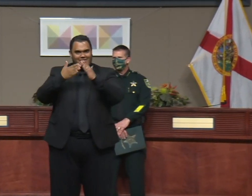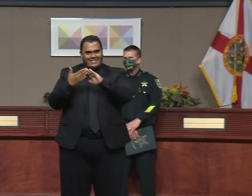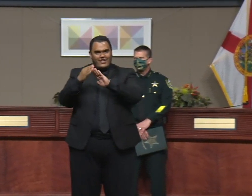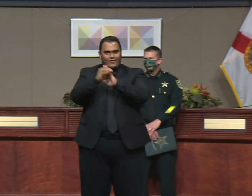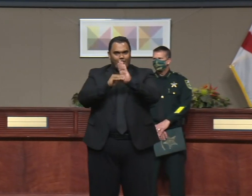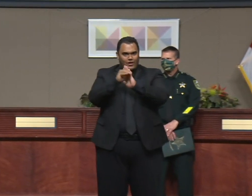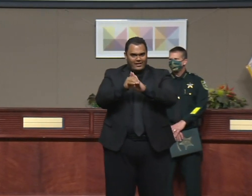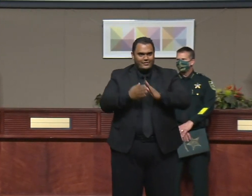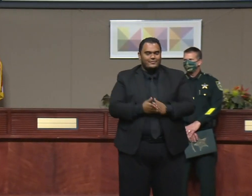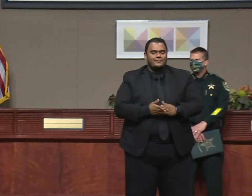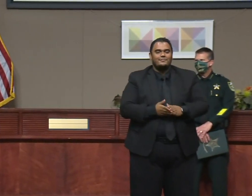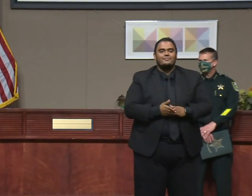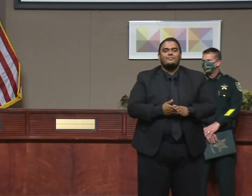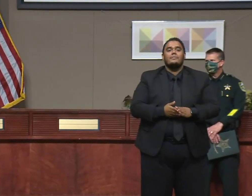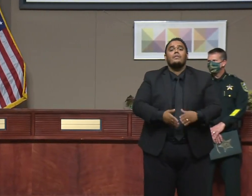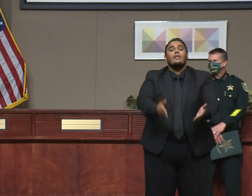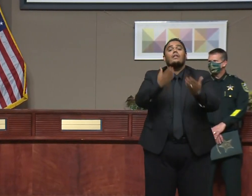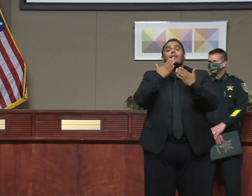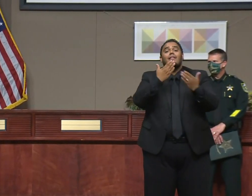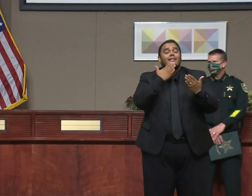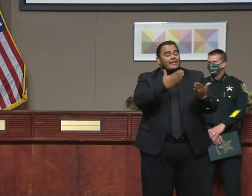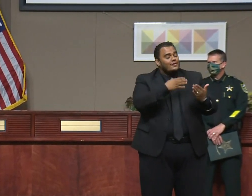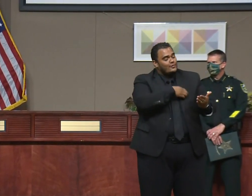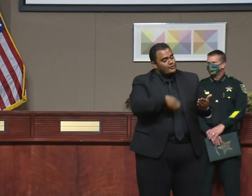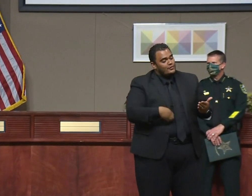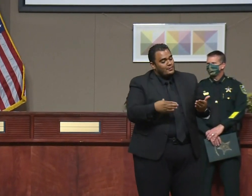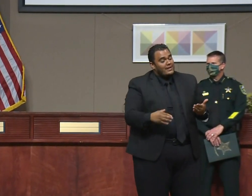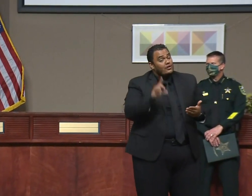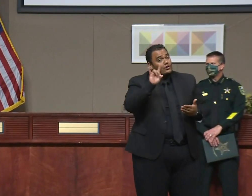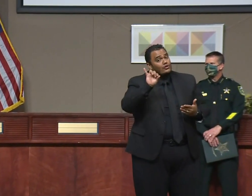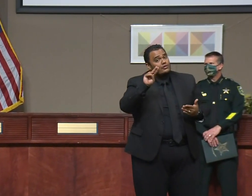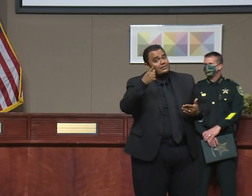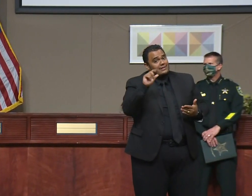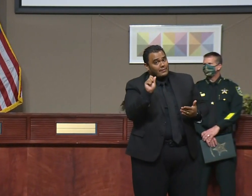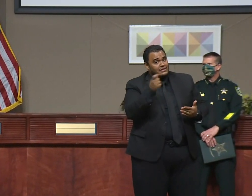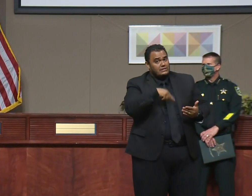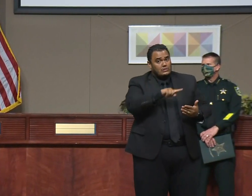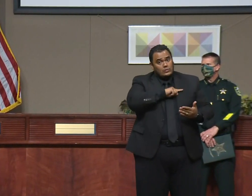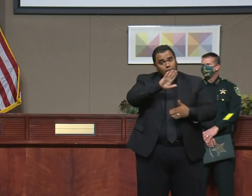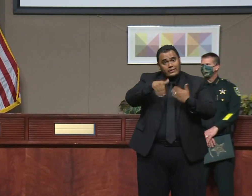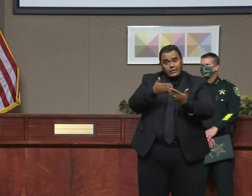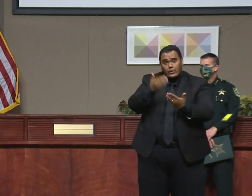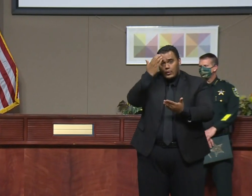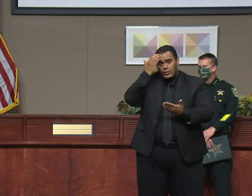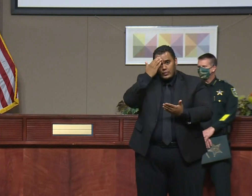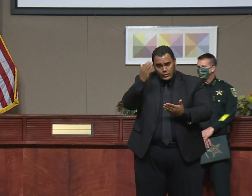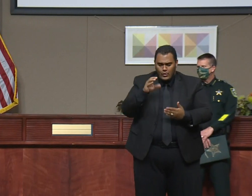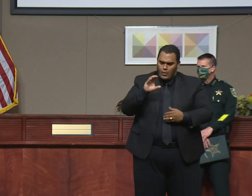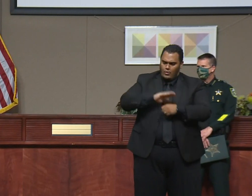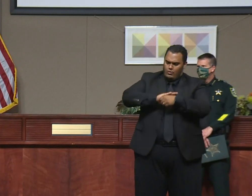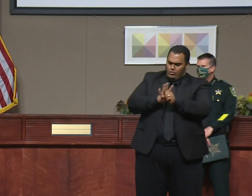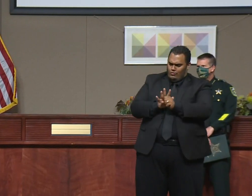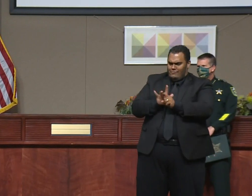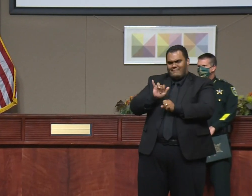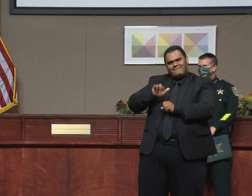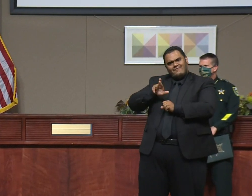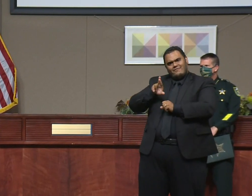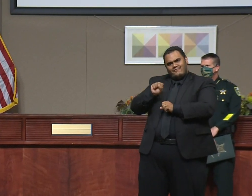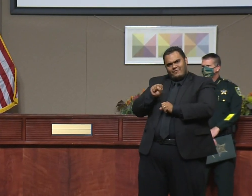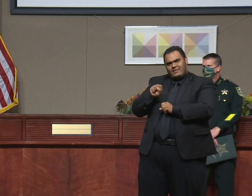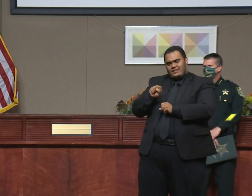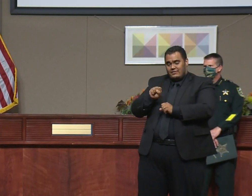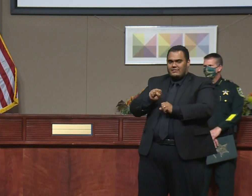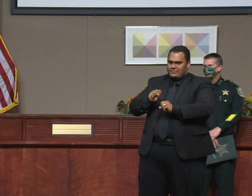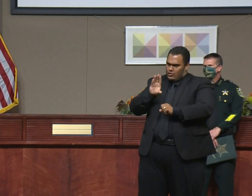Thank you, Mayor Dennings. Certainly, we all know that COVID-19 has impacted every single person in our community, especially